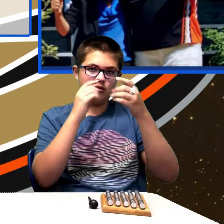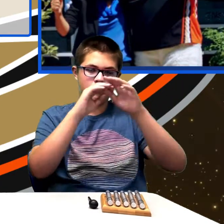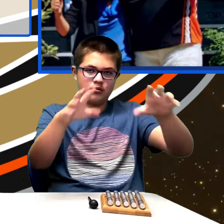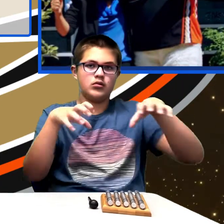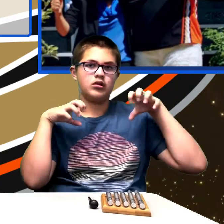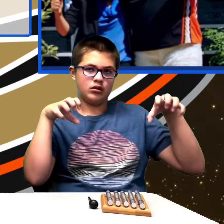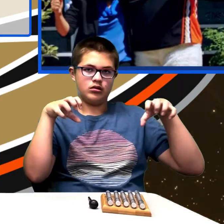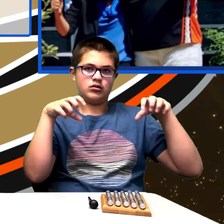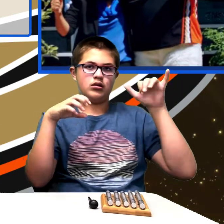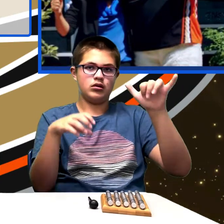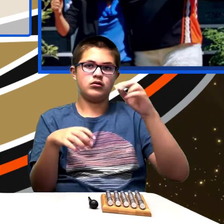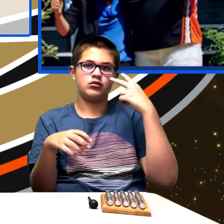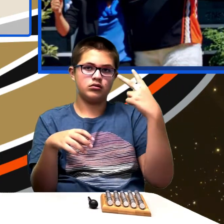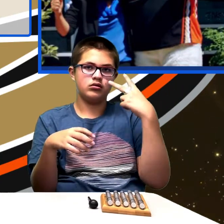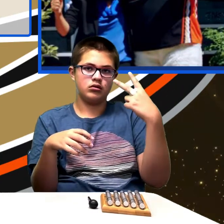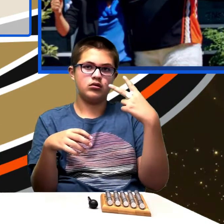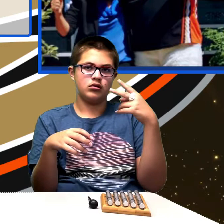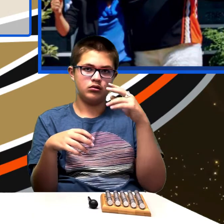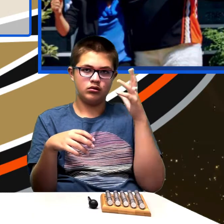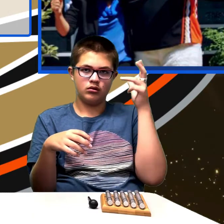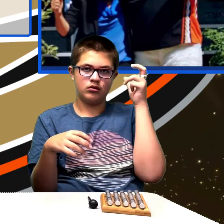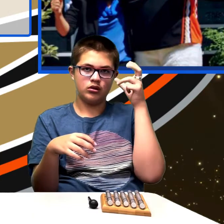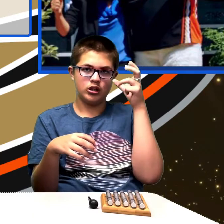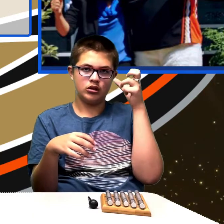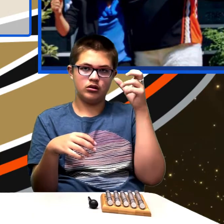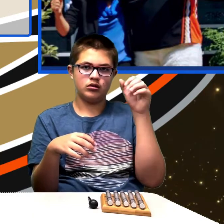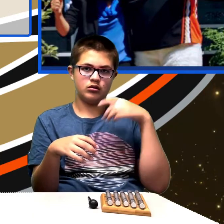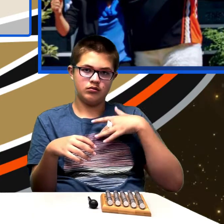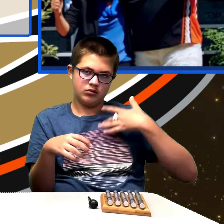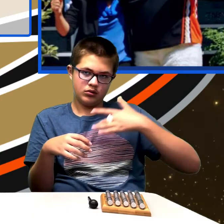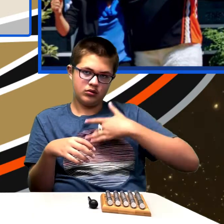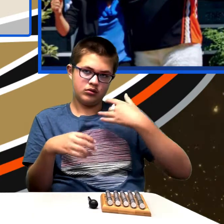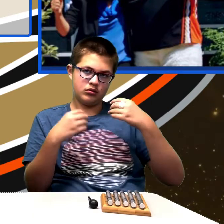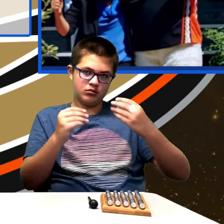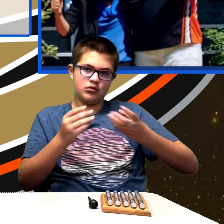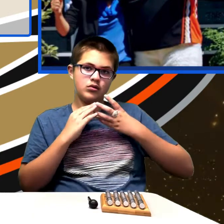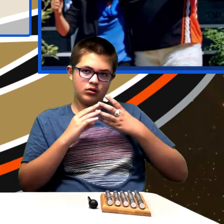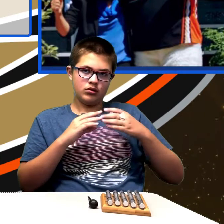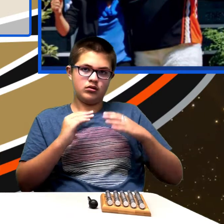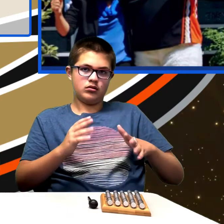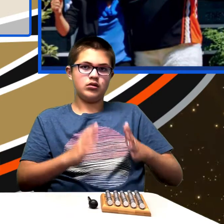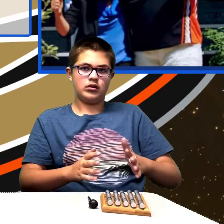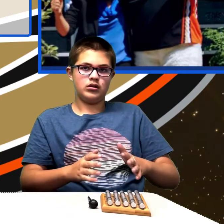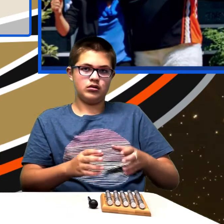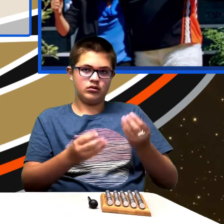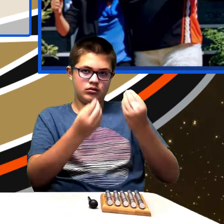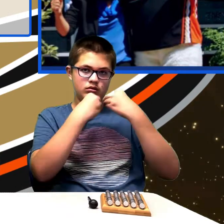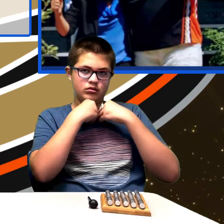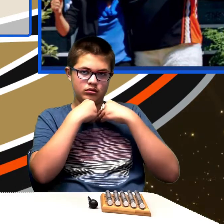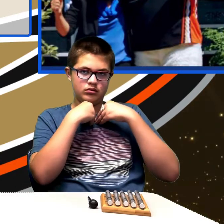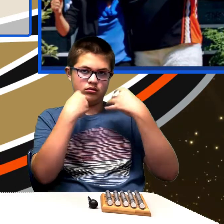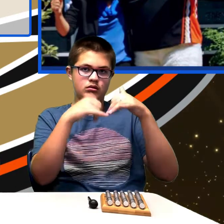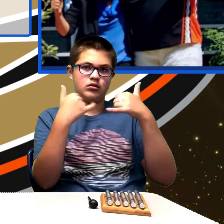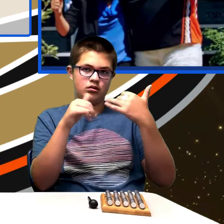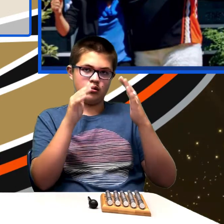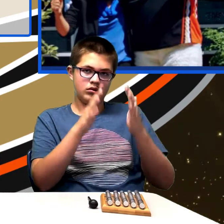will be seen, heard, and felt by the players. This builds confidence,